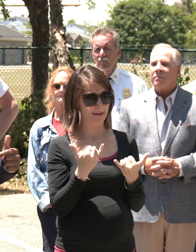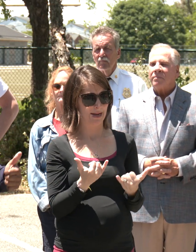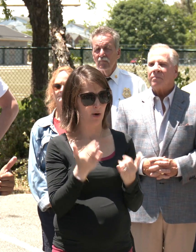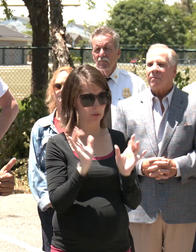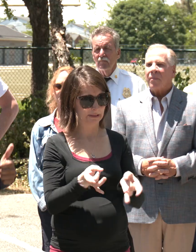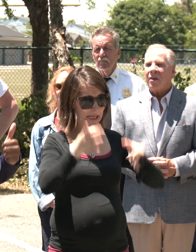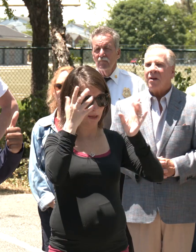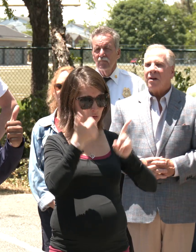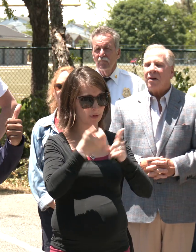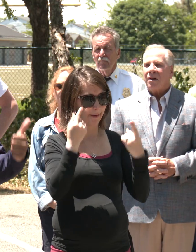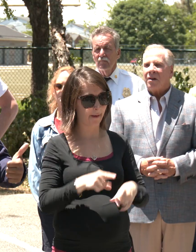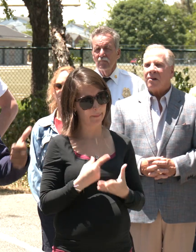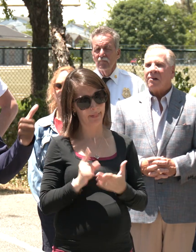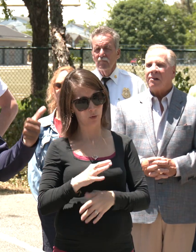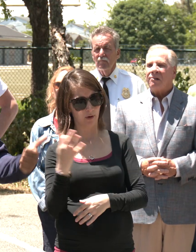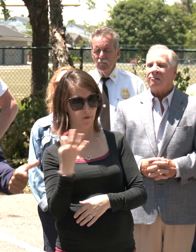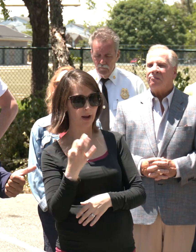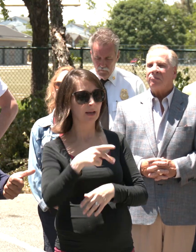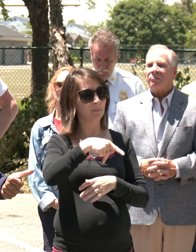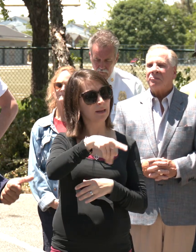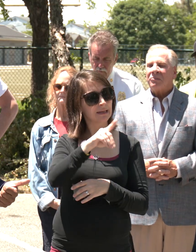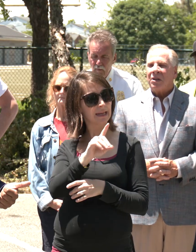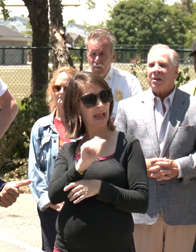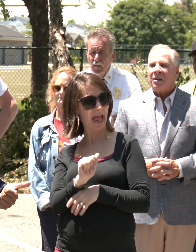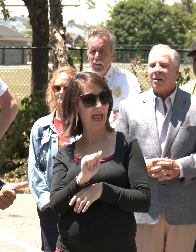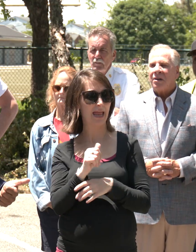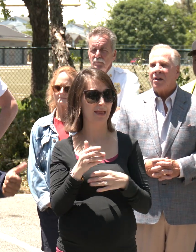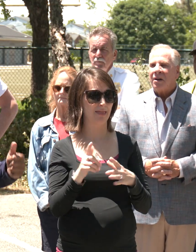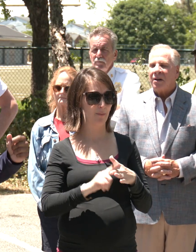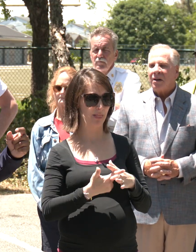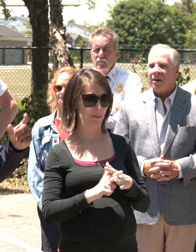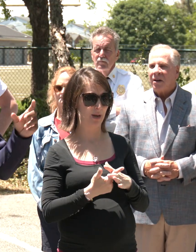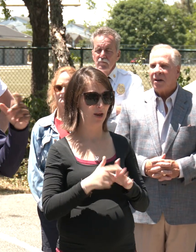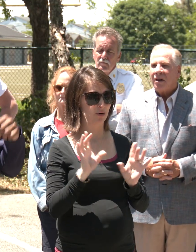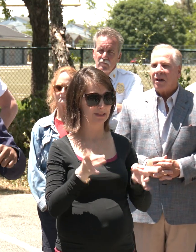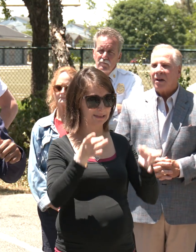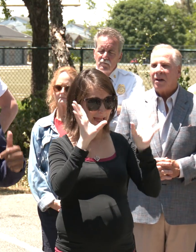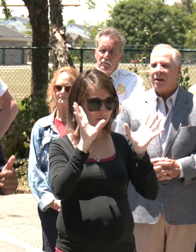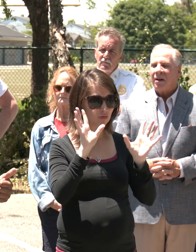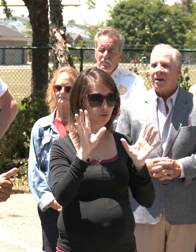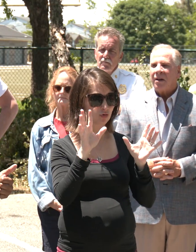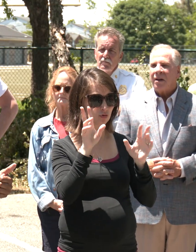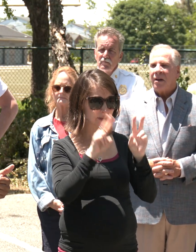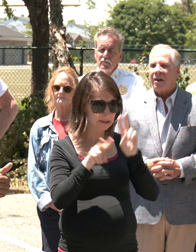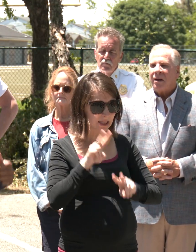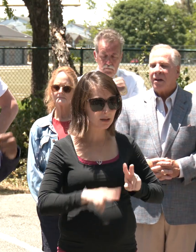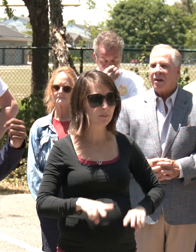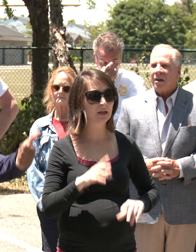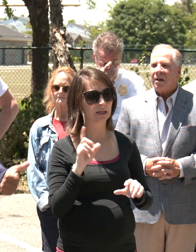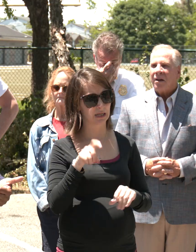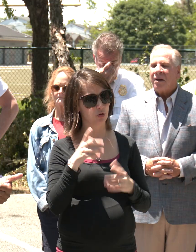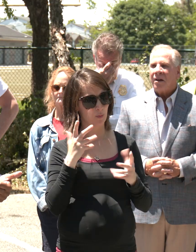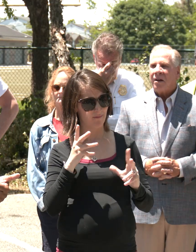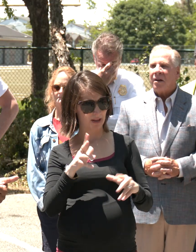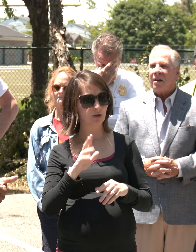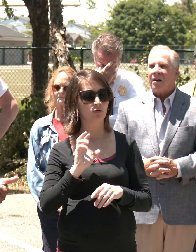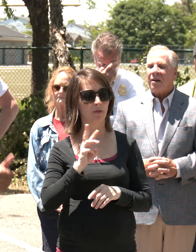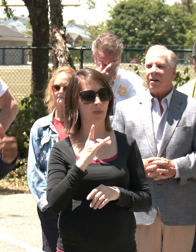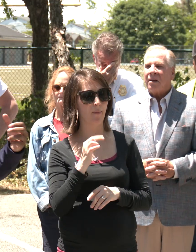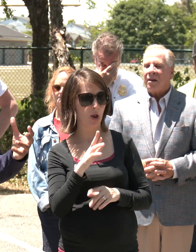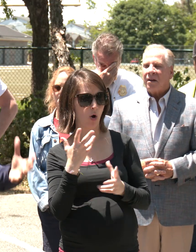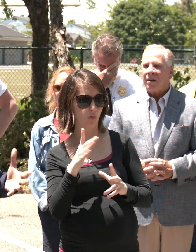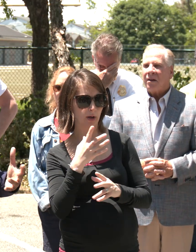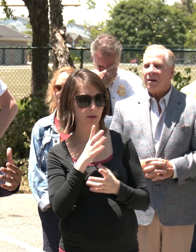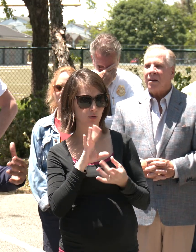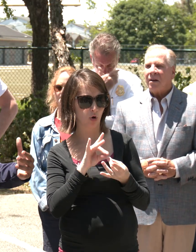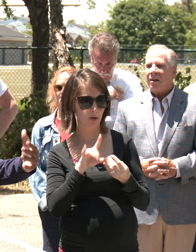disaster, obviously the PDA, the preliminary disaster assessment, is completed, as the mayor spoke of. We'll get those